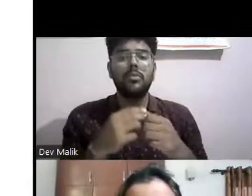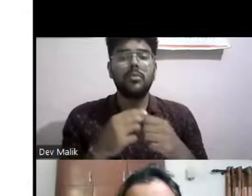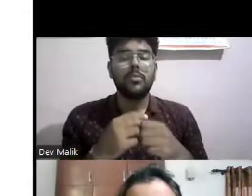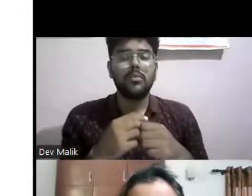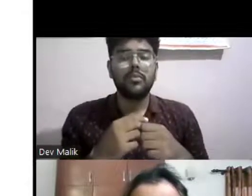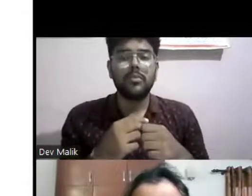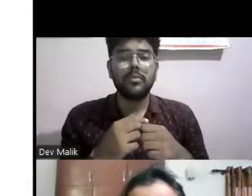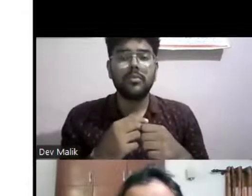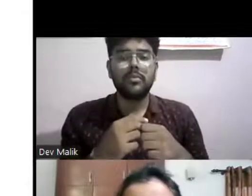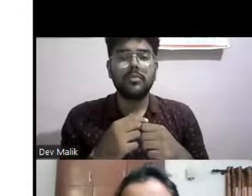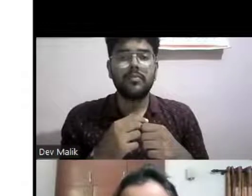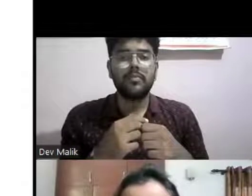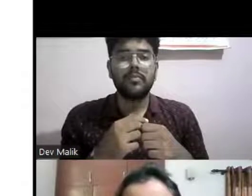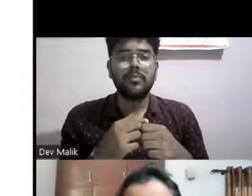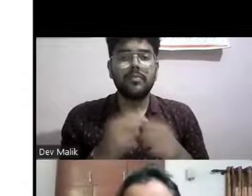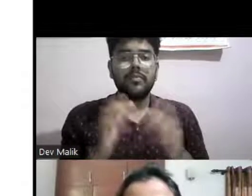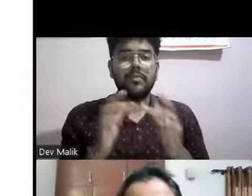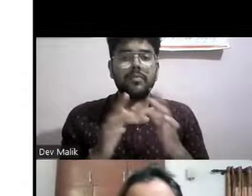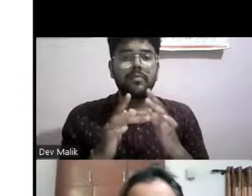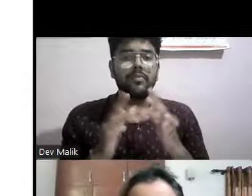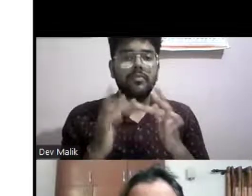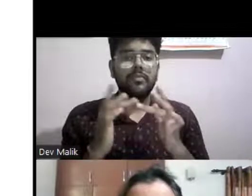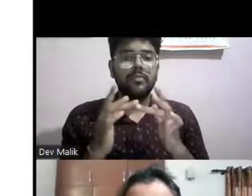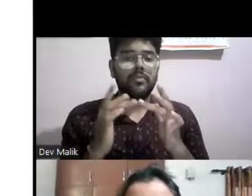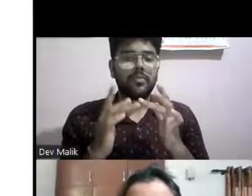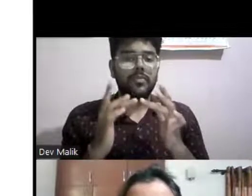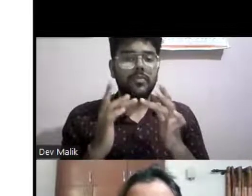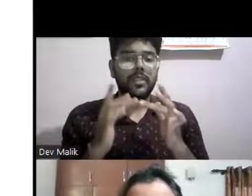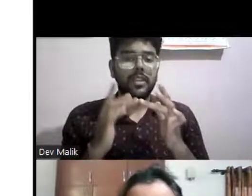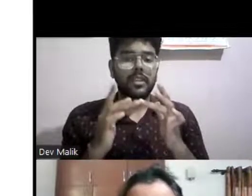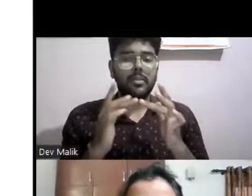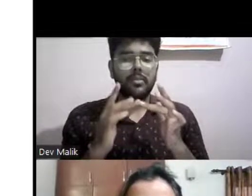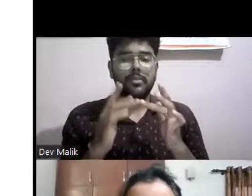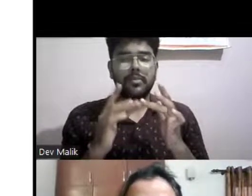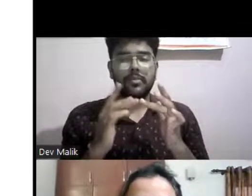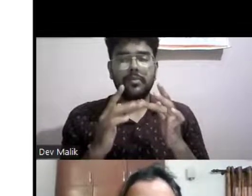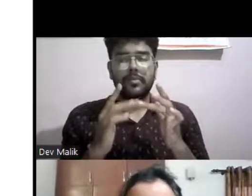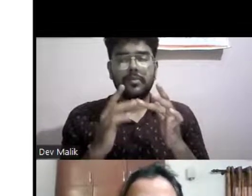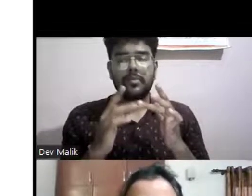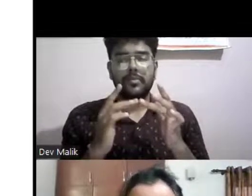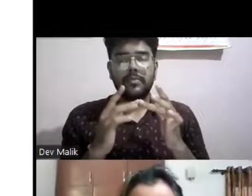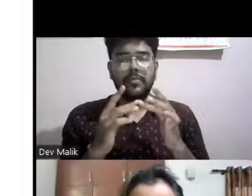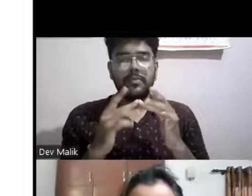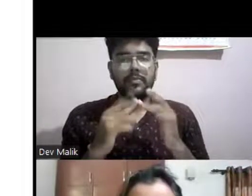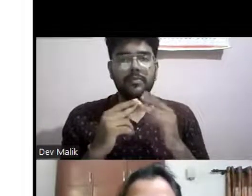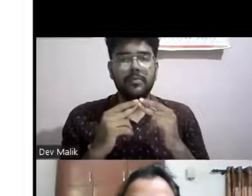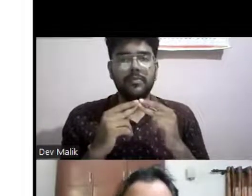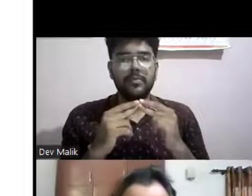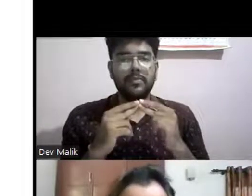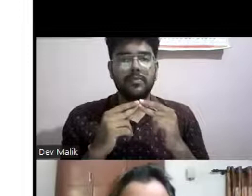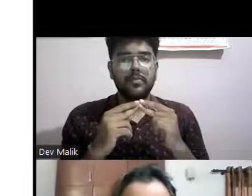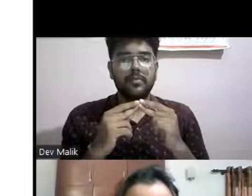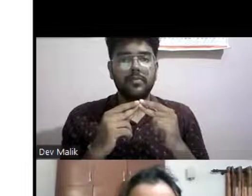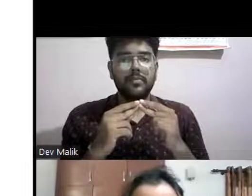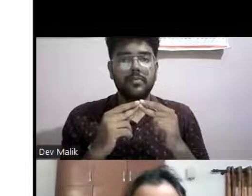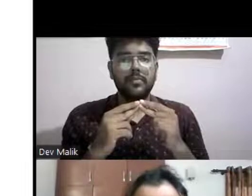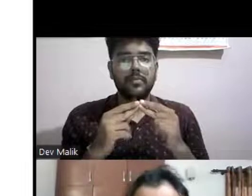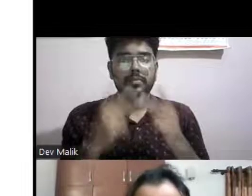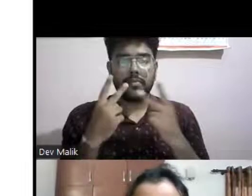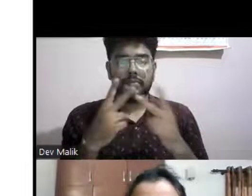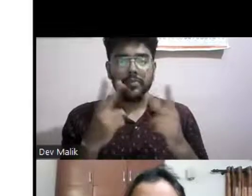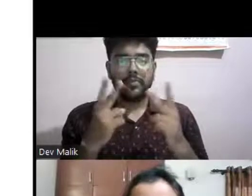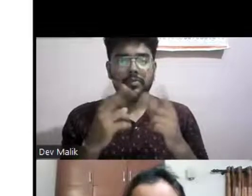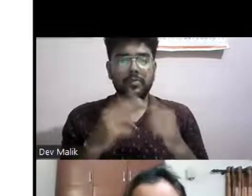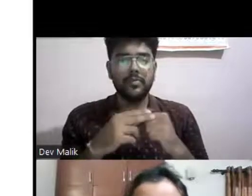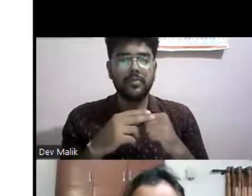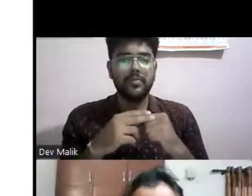people see her as a bird who is basically, she has a sound of a bird for them, seagull. So